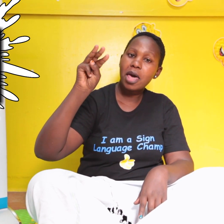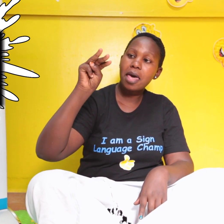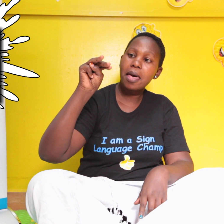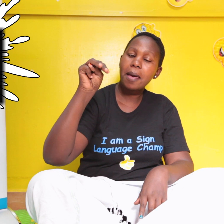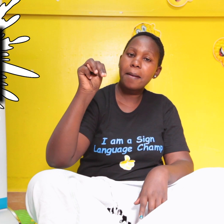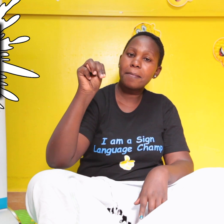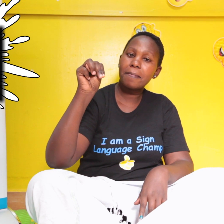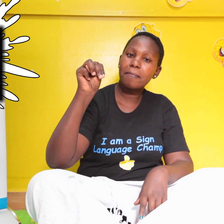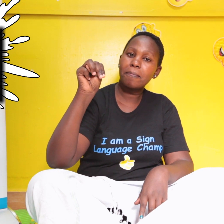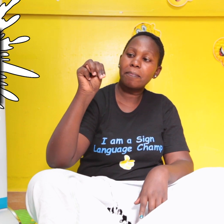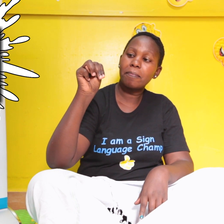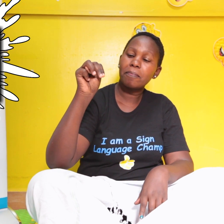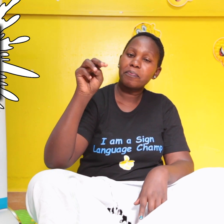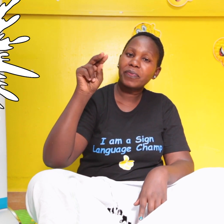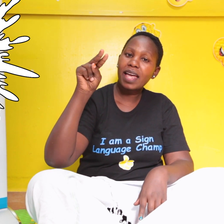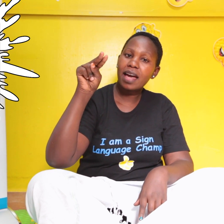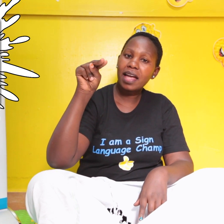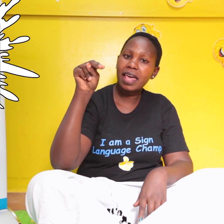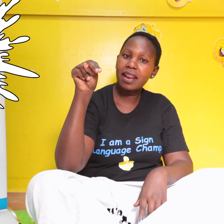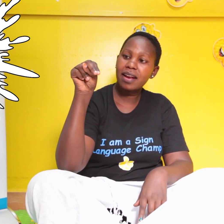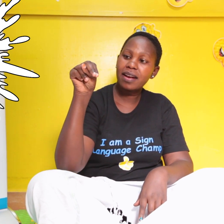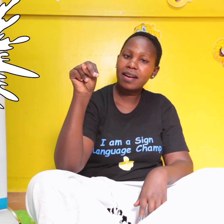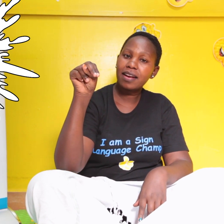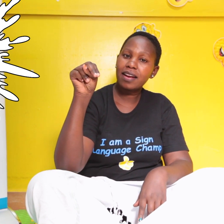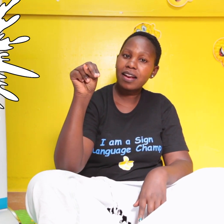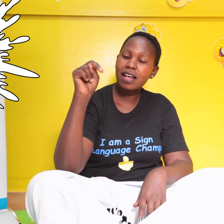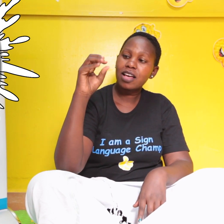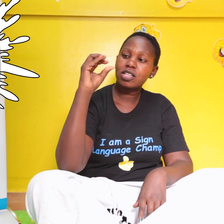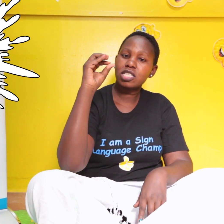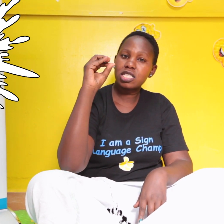M, N, O,